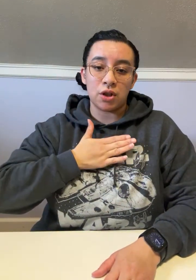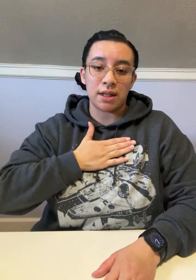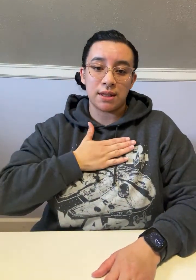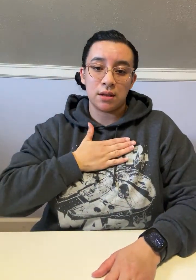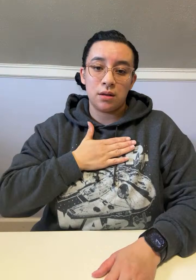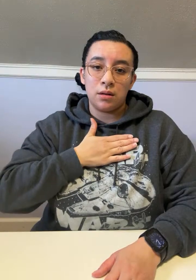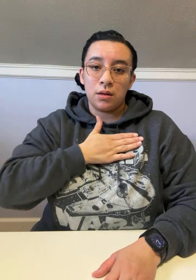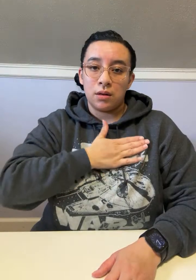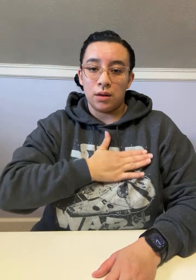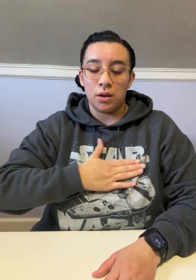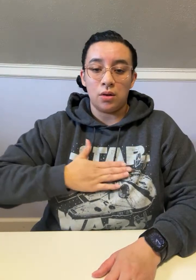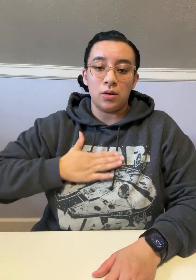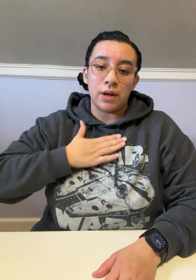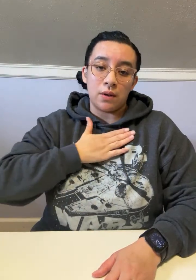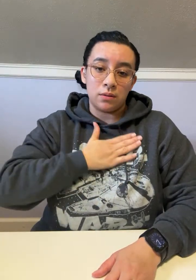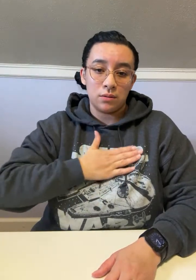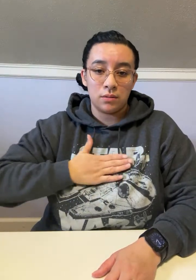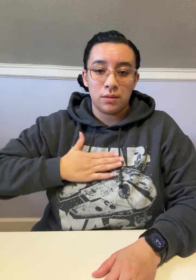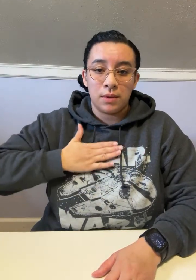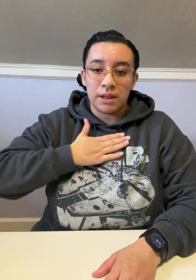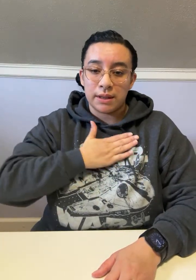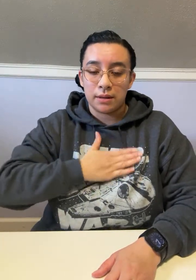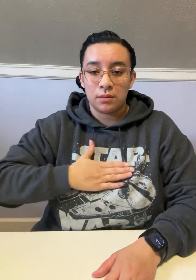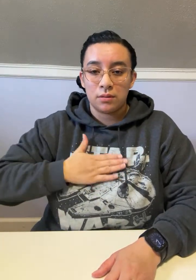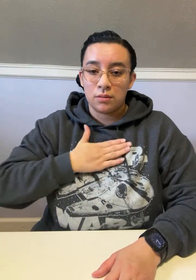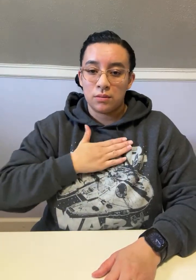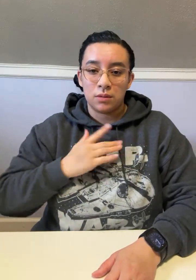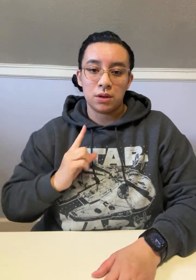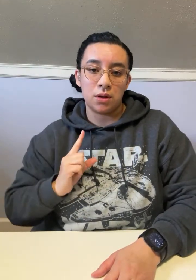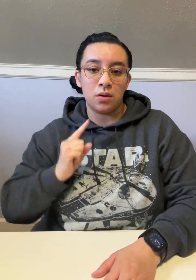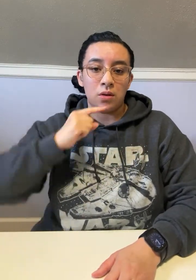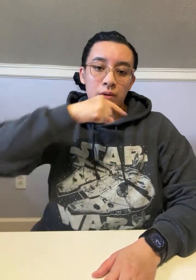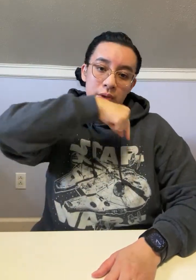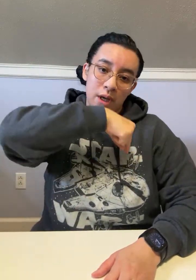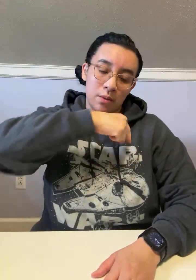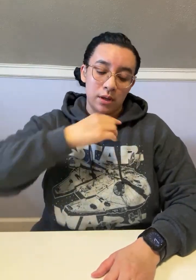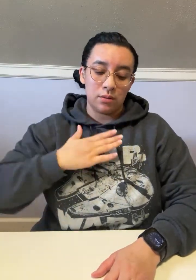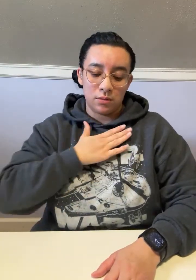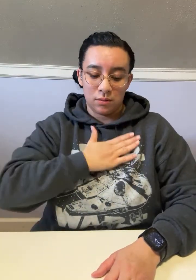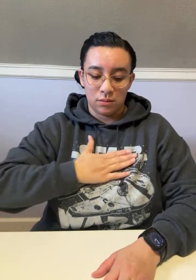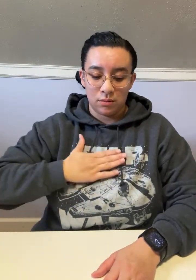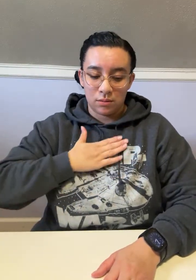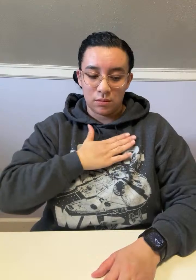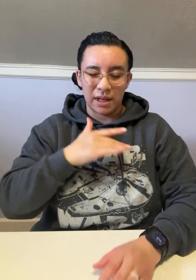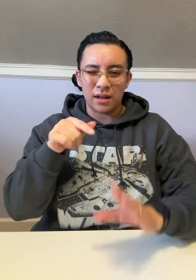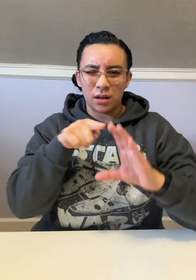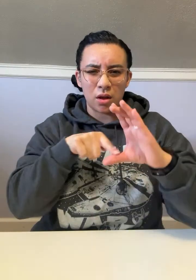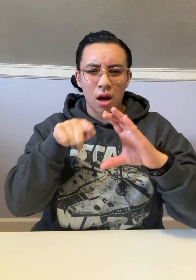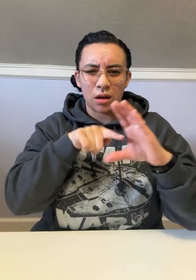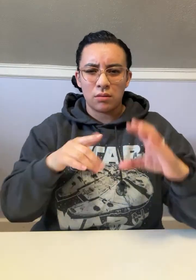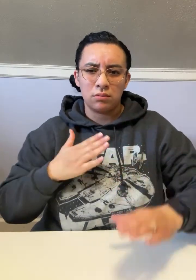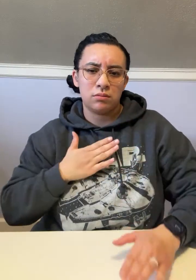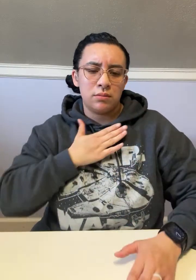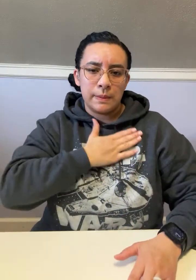chest, and you go around, please. So you go over that way, like a clock,